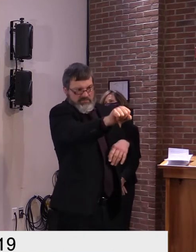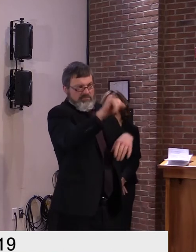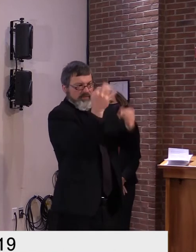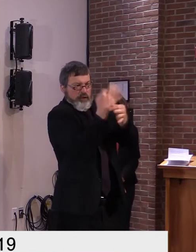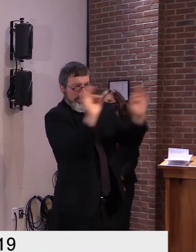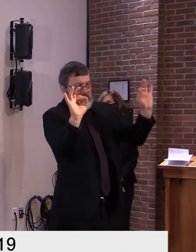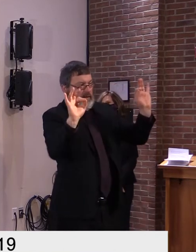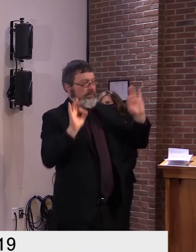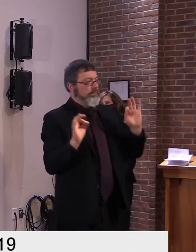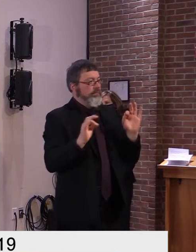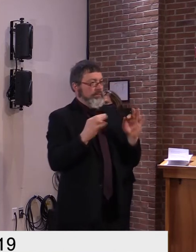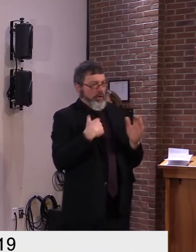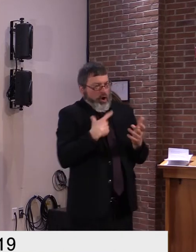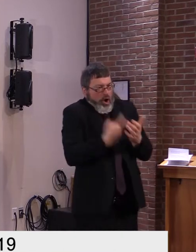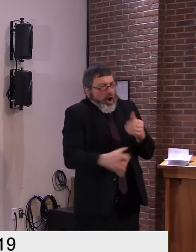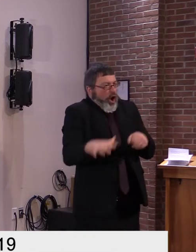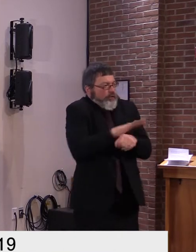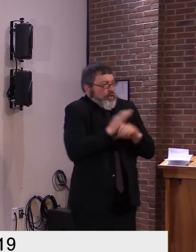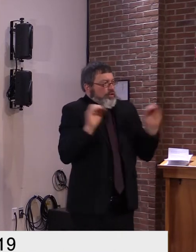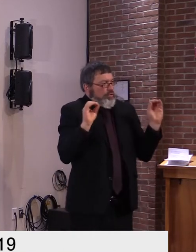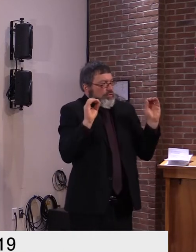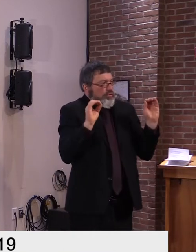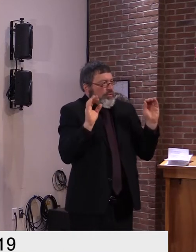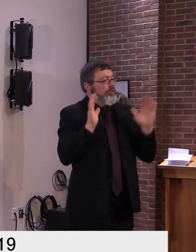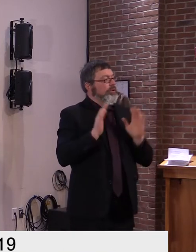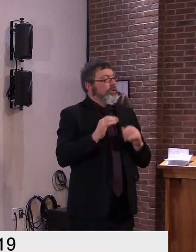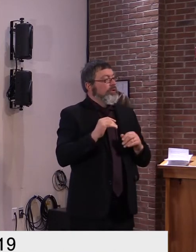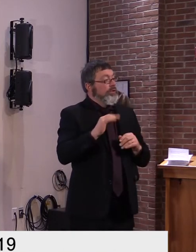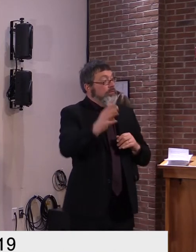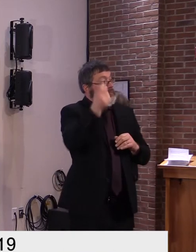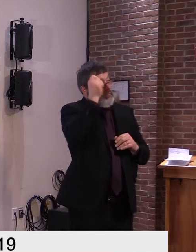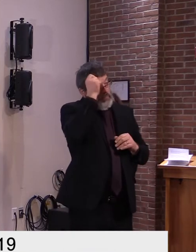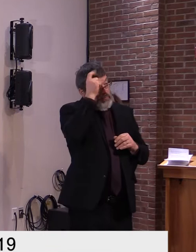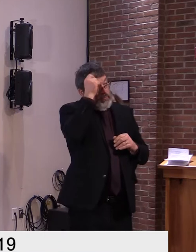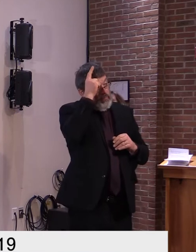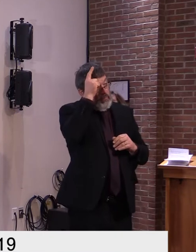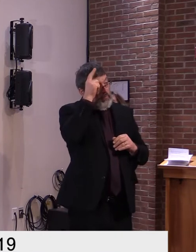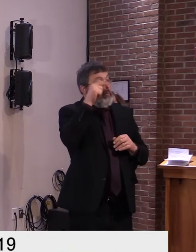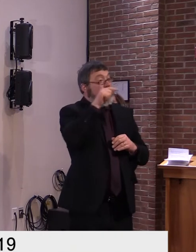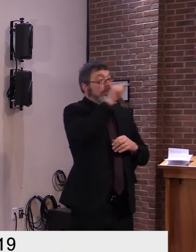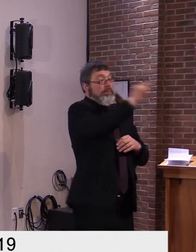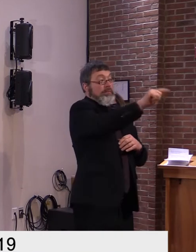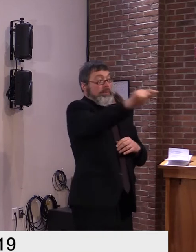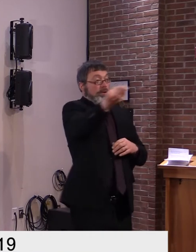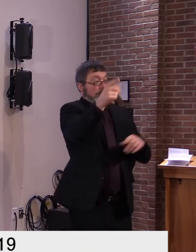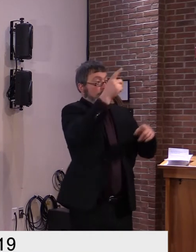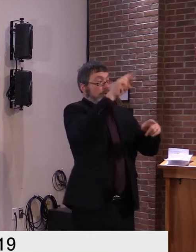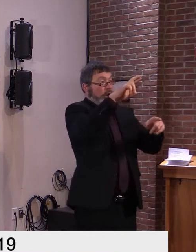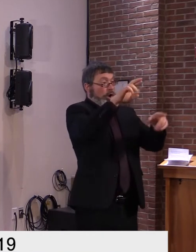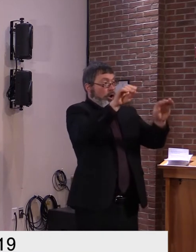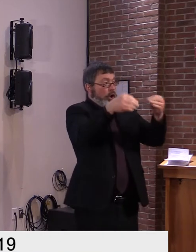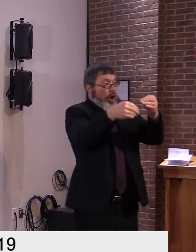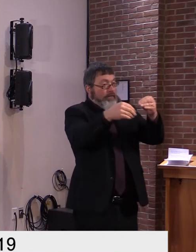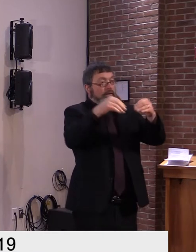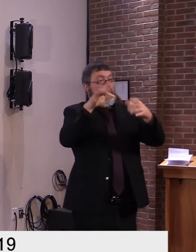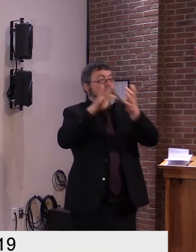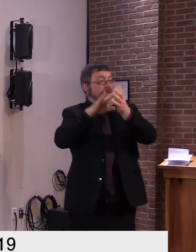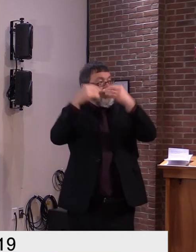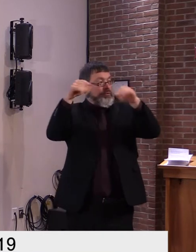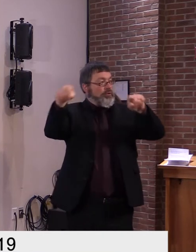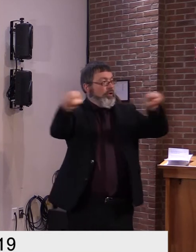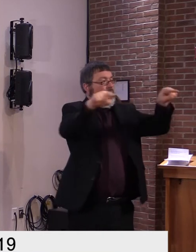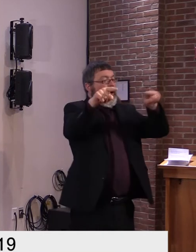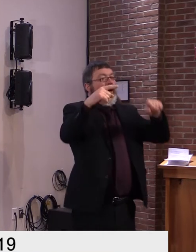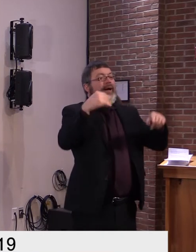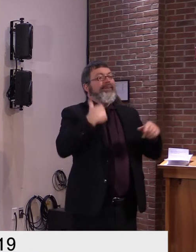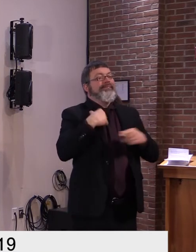administration fees that a practice might garner from the interaction with the patient and all of that, but there are ways for